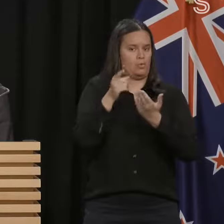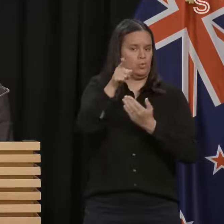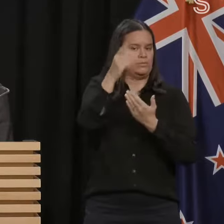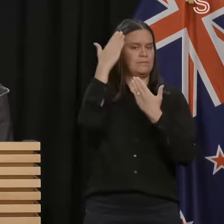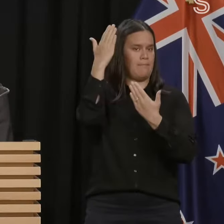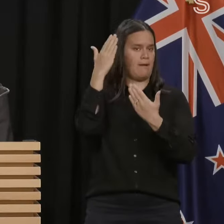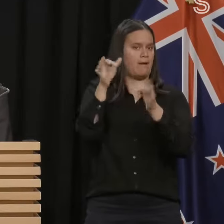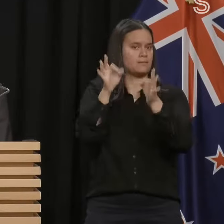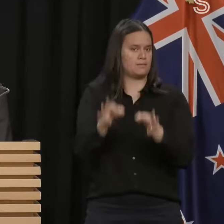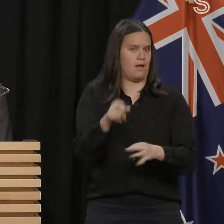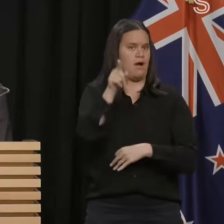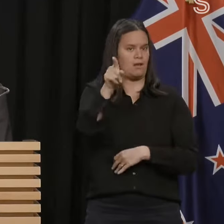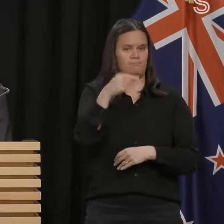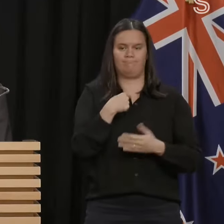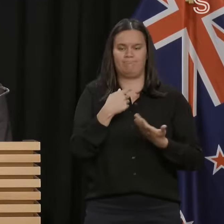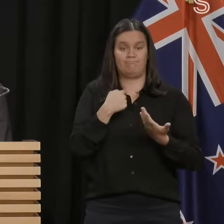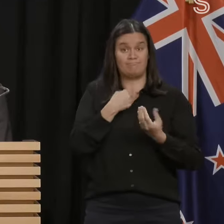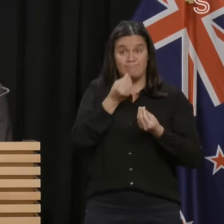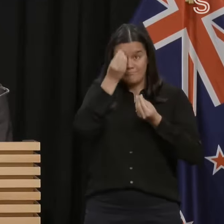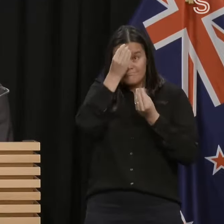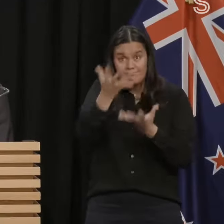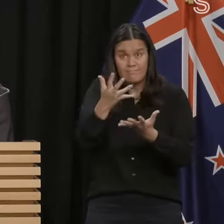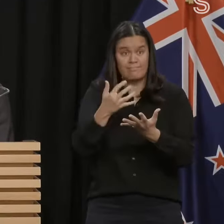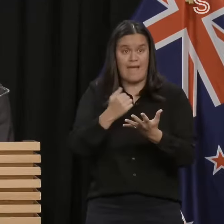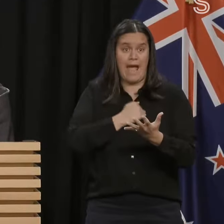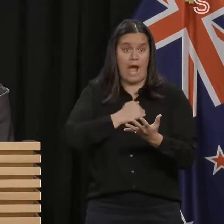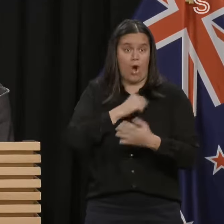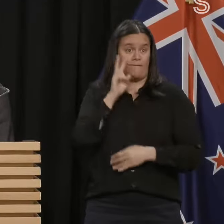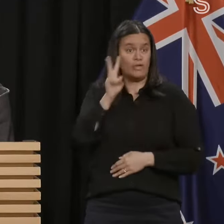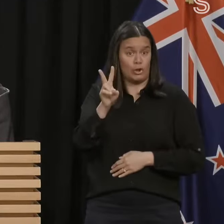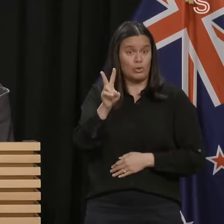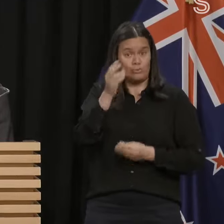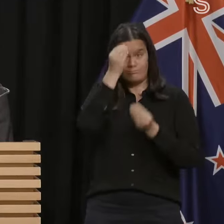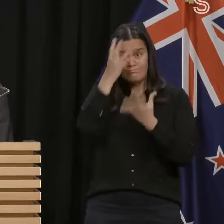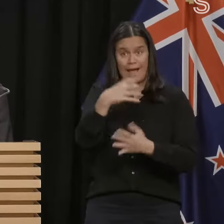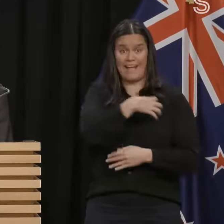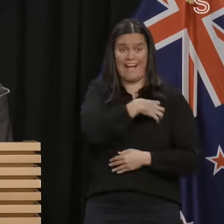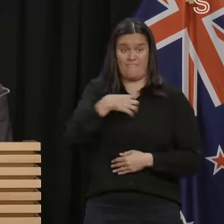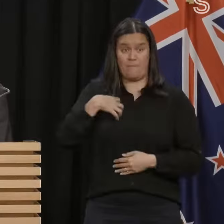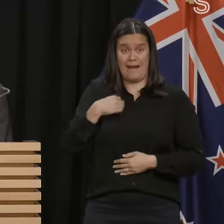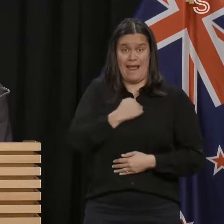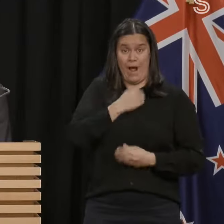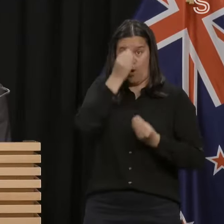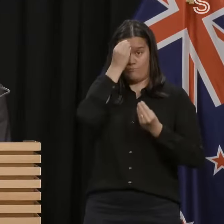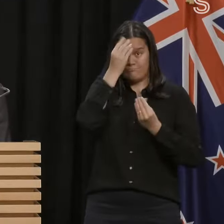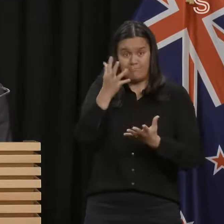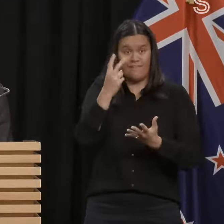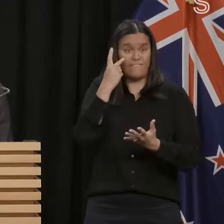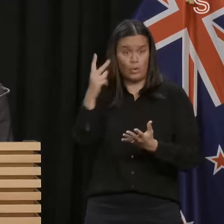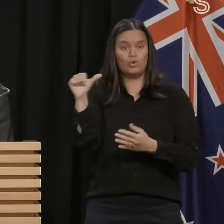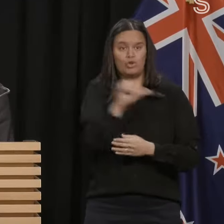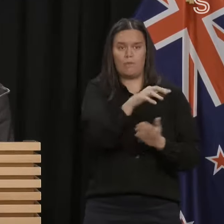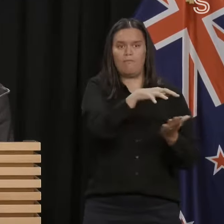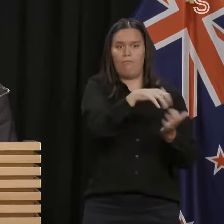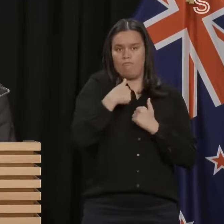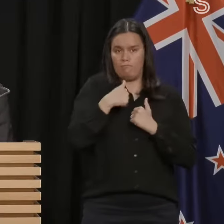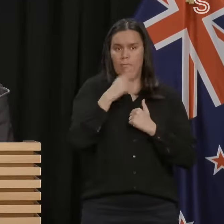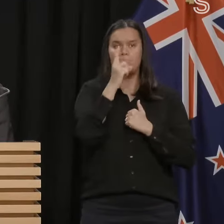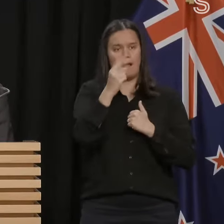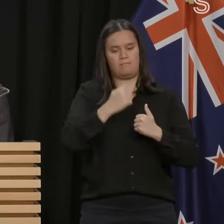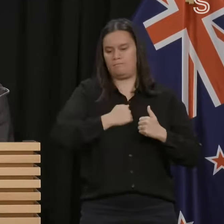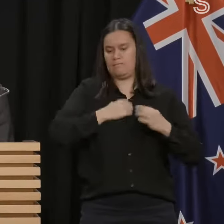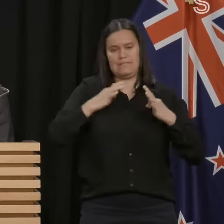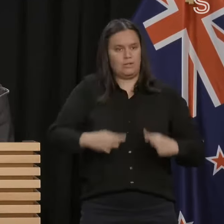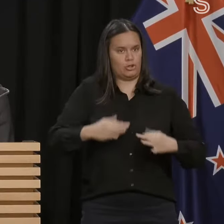kind of refer that to him for further comment on that. But I've set out what the government's position on the matter is. Sean. I just wanted to ask